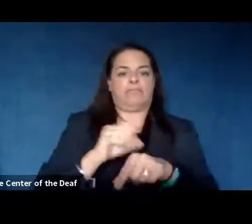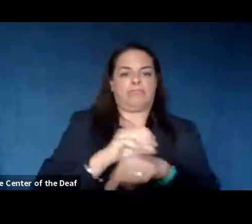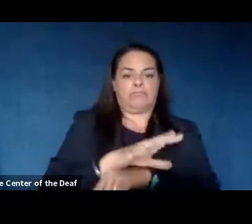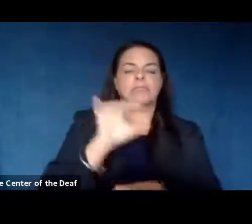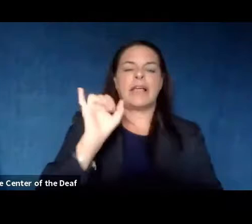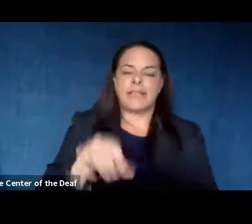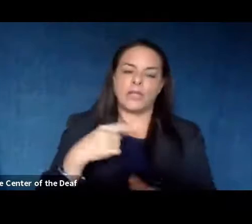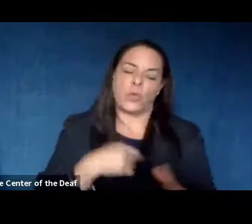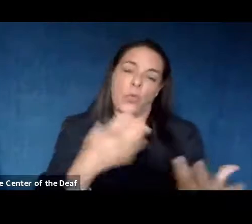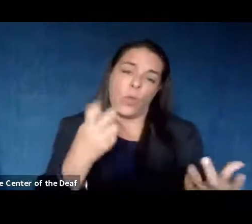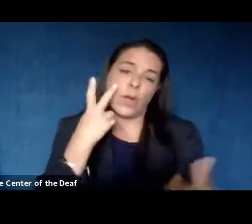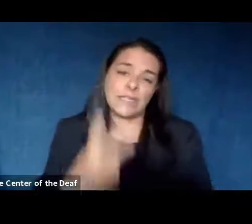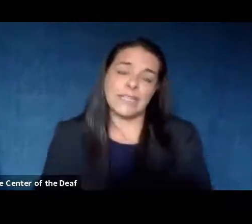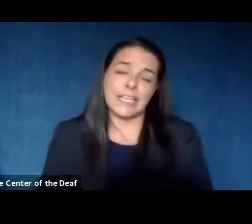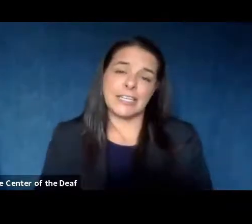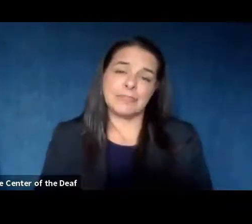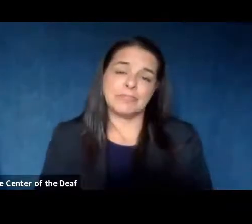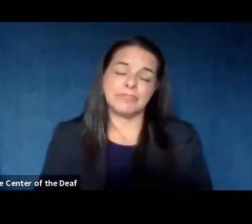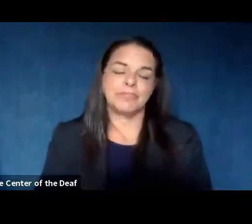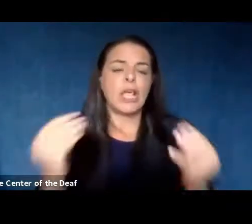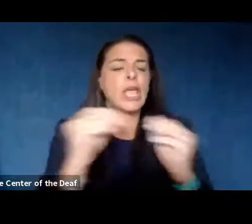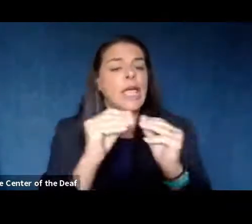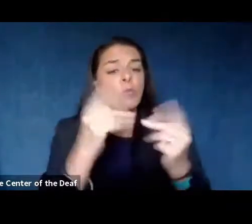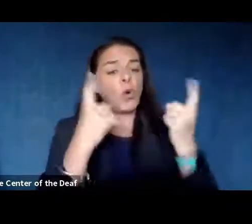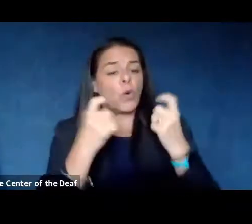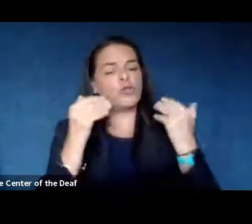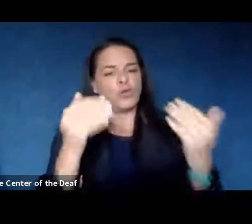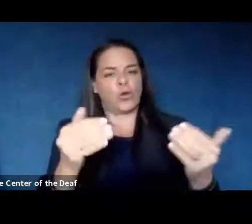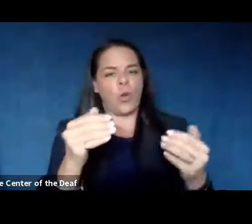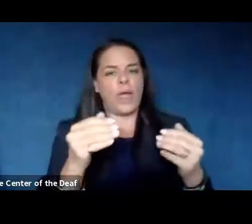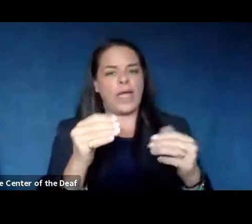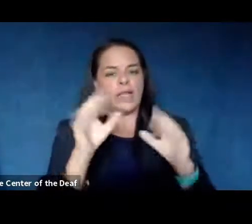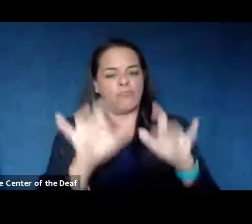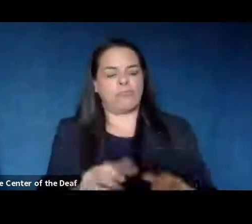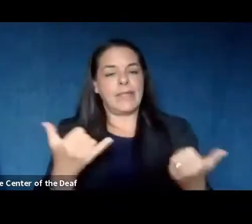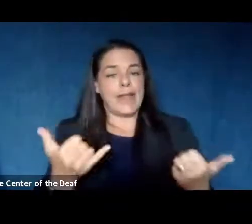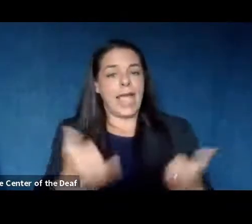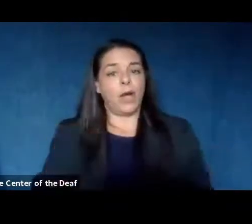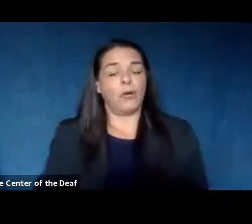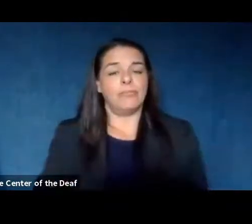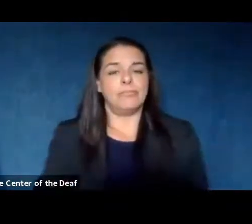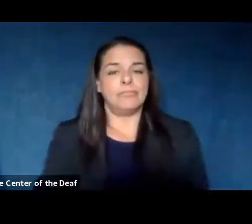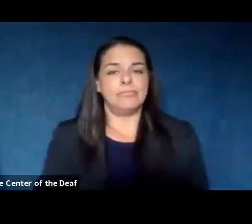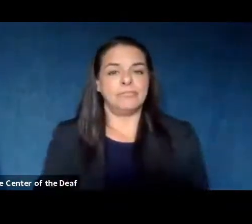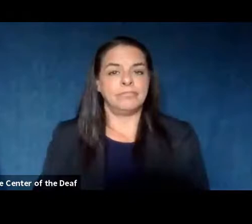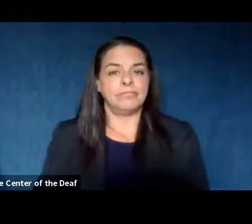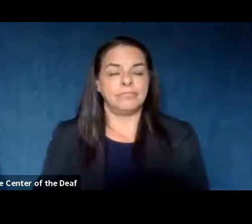to see. Any other questions? Please go ahead and submit them now.